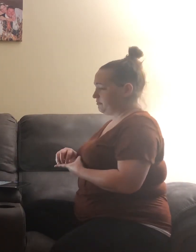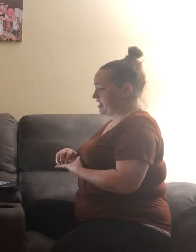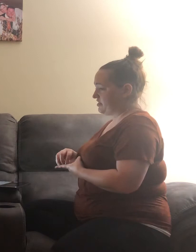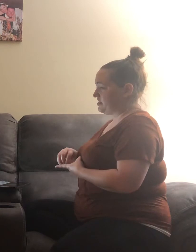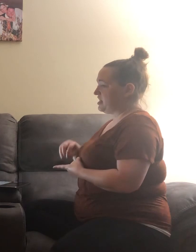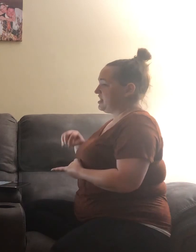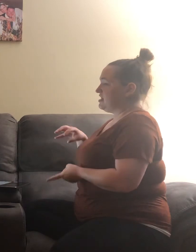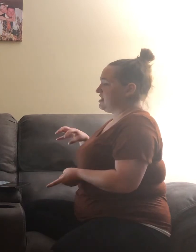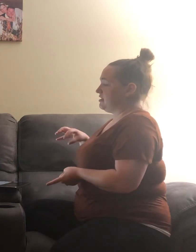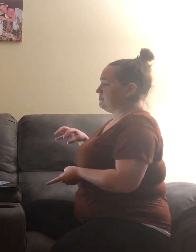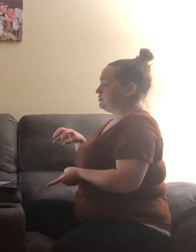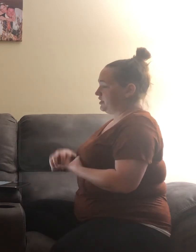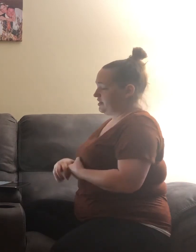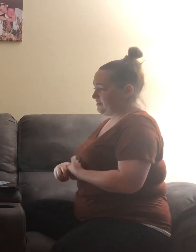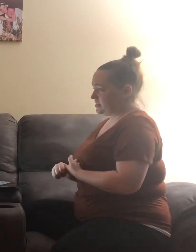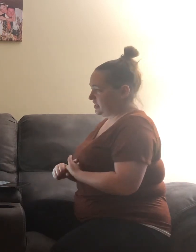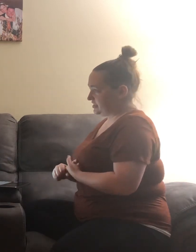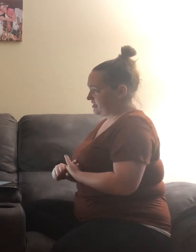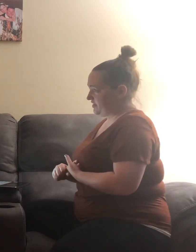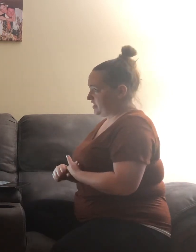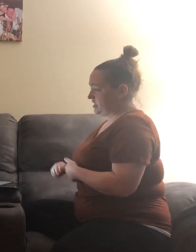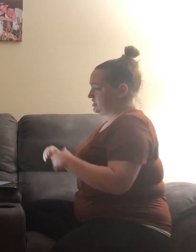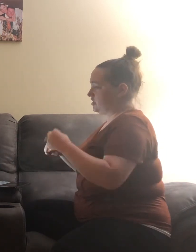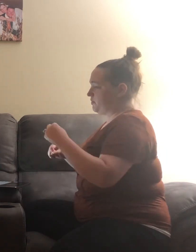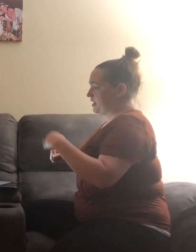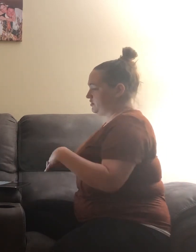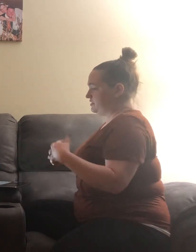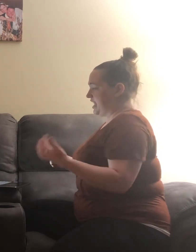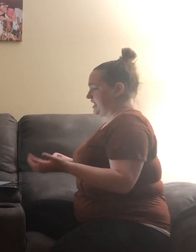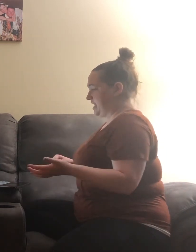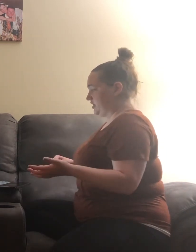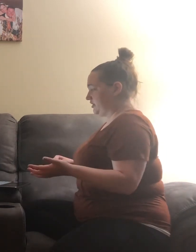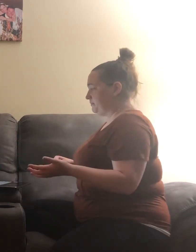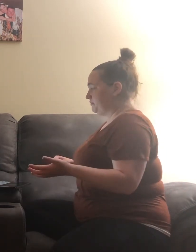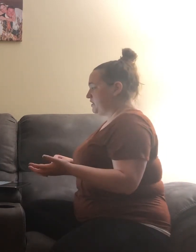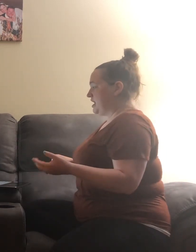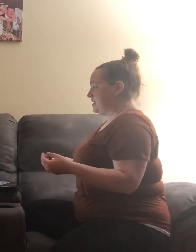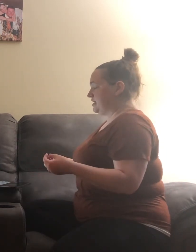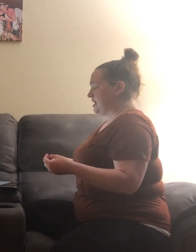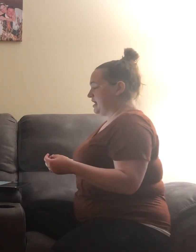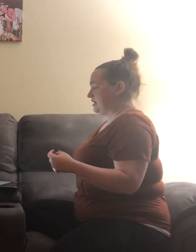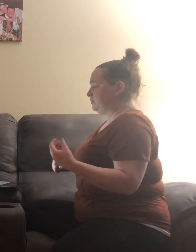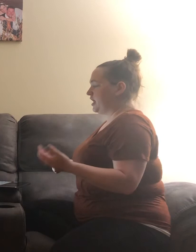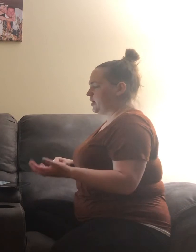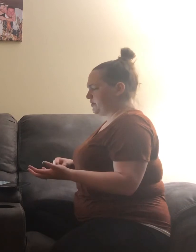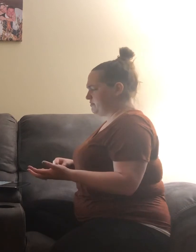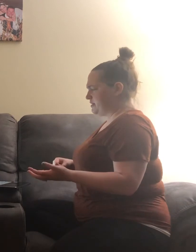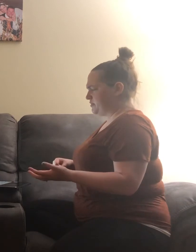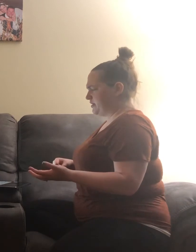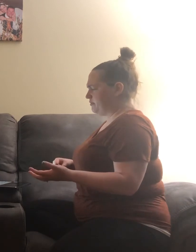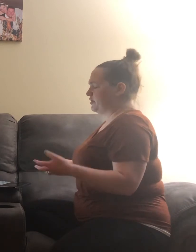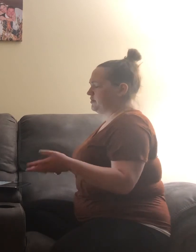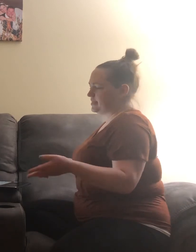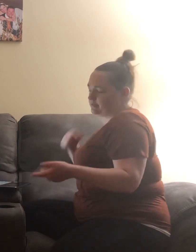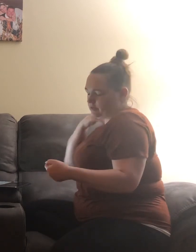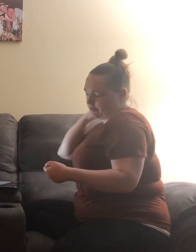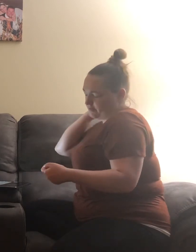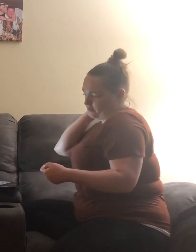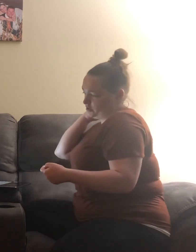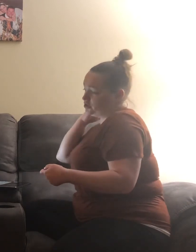breath during physical activity, he's going to want to use that inhaler. And like what you guys have been doing before, 2